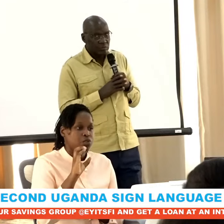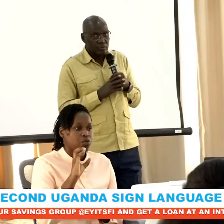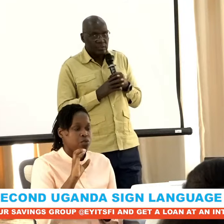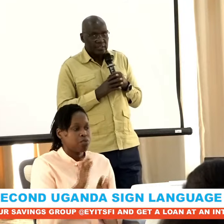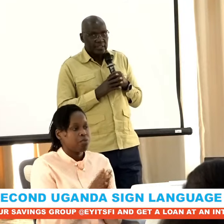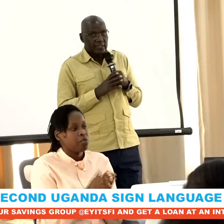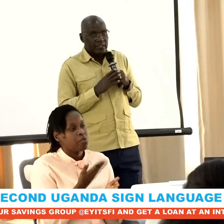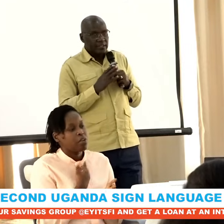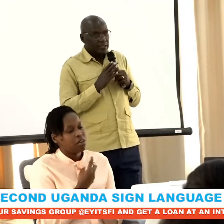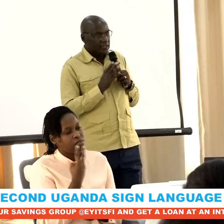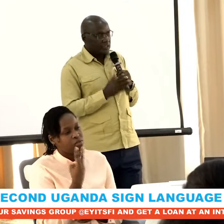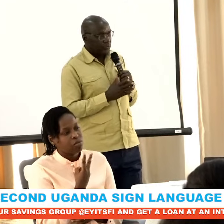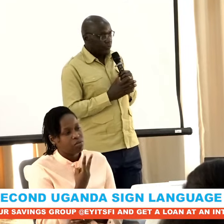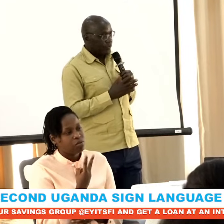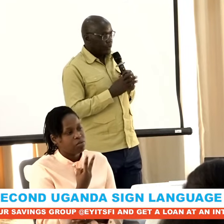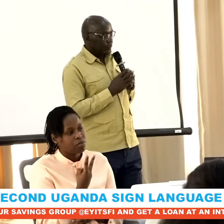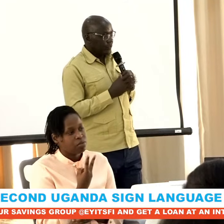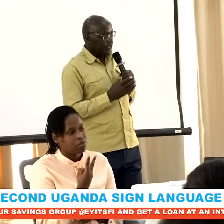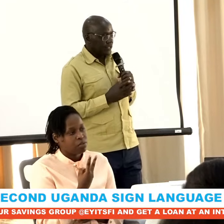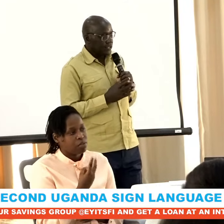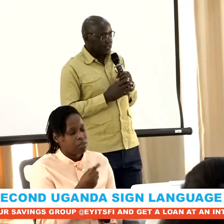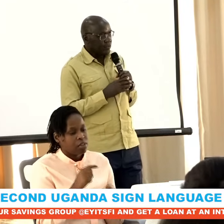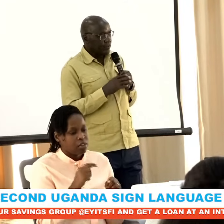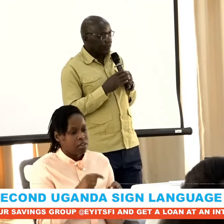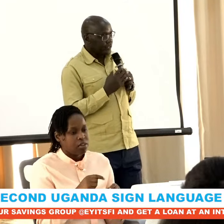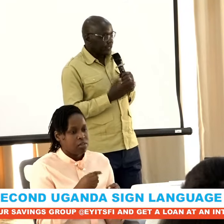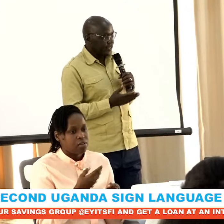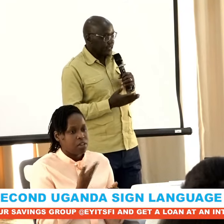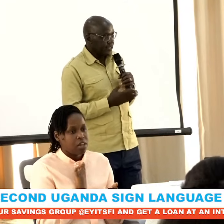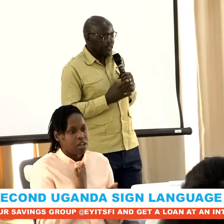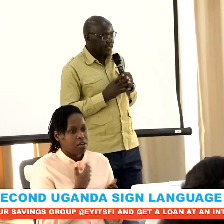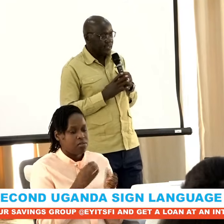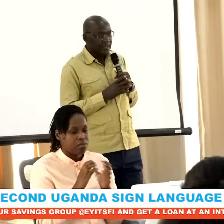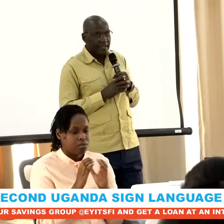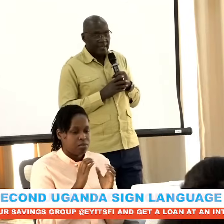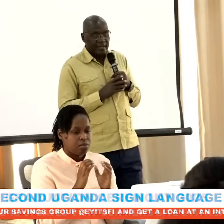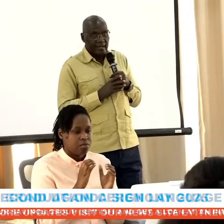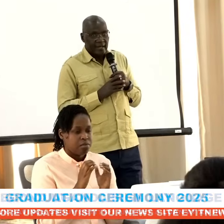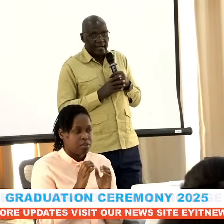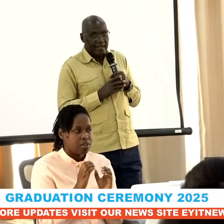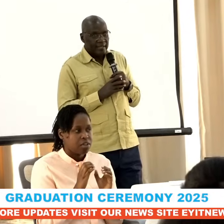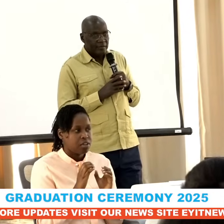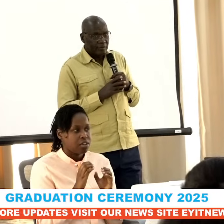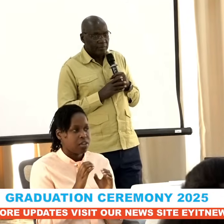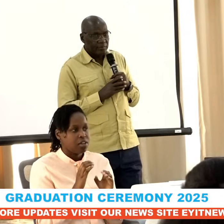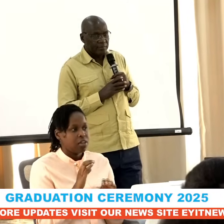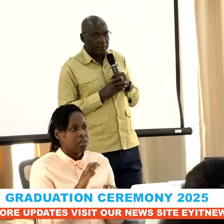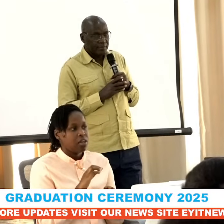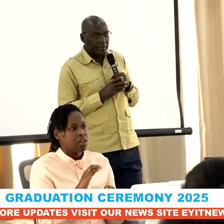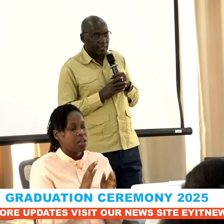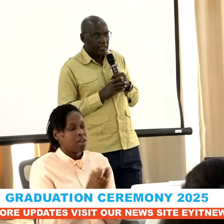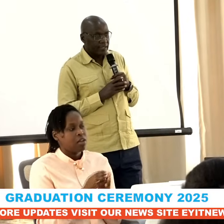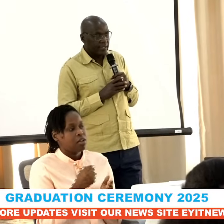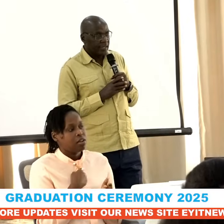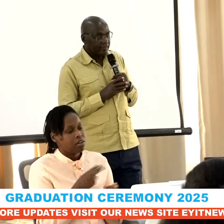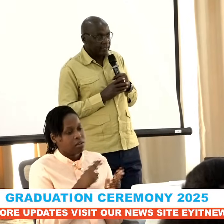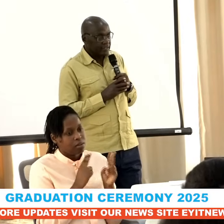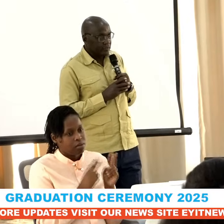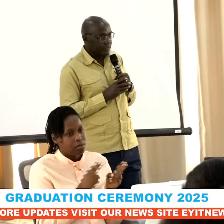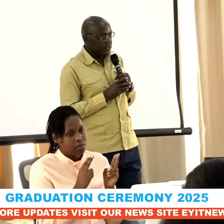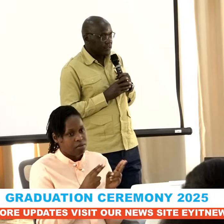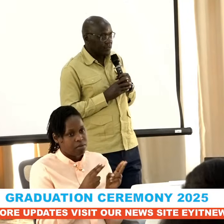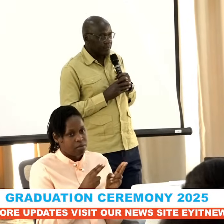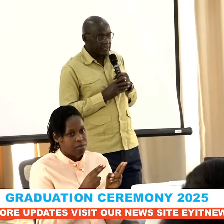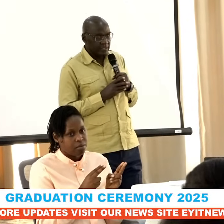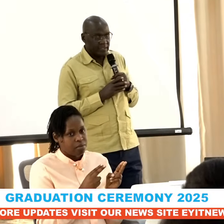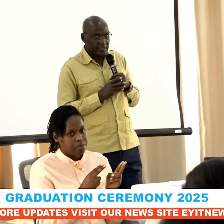two. This will be communicated officially, and I hope the governance of